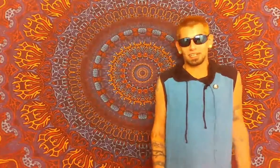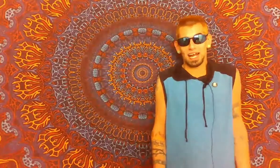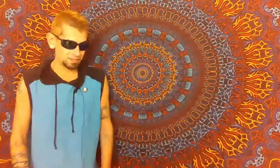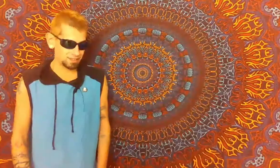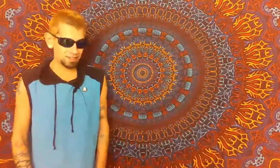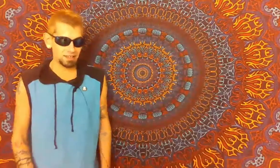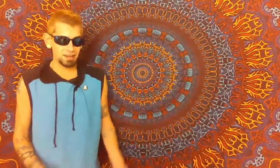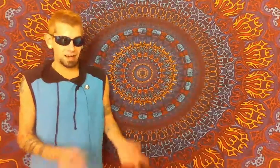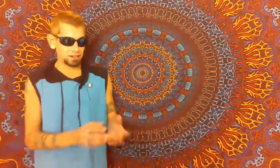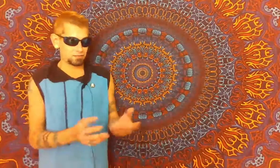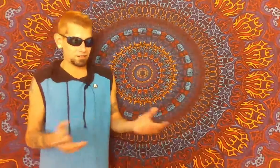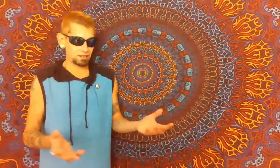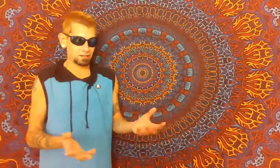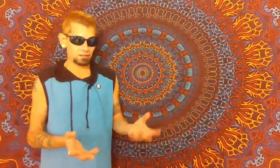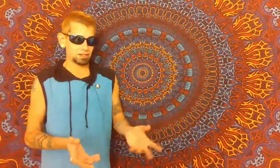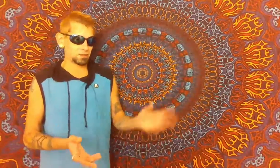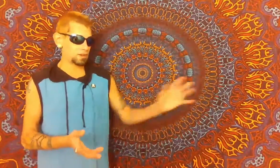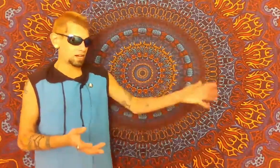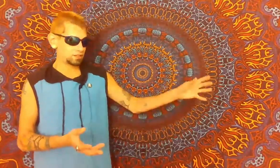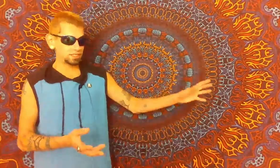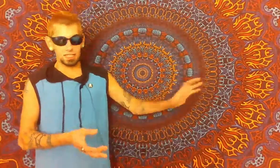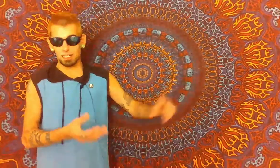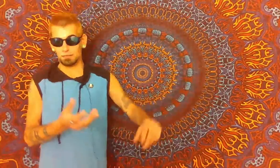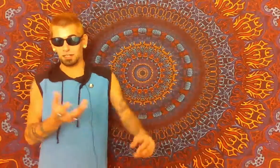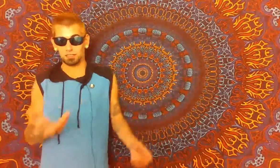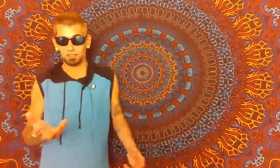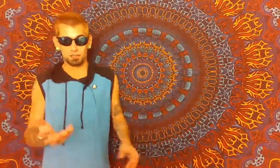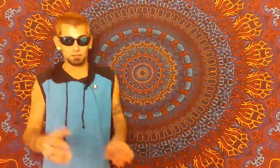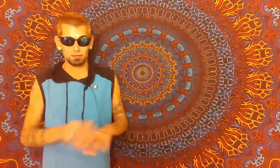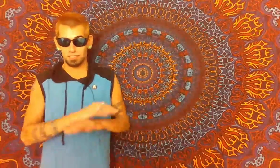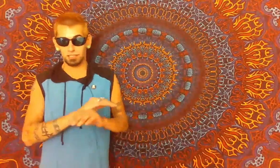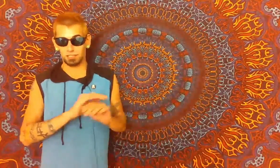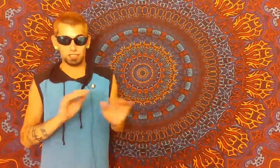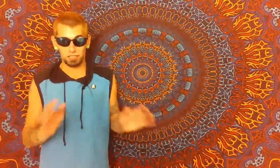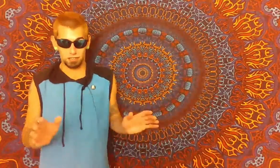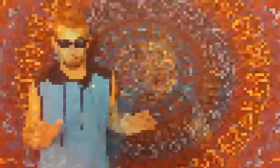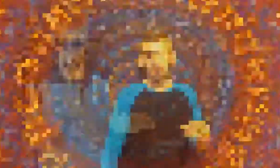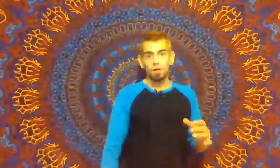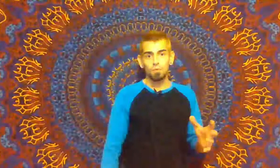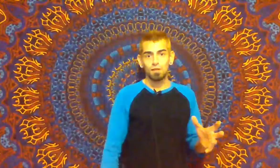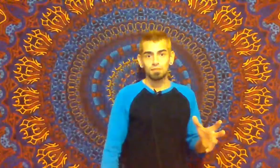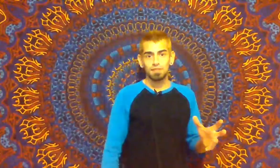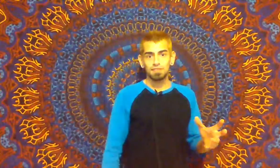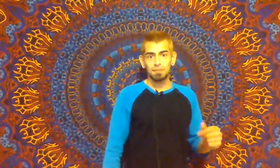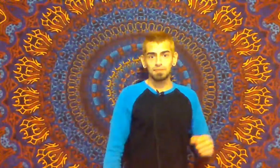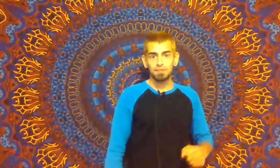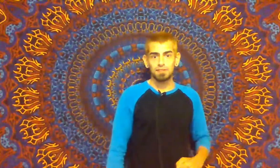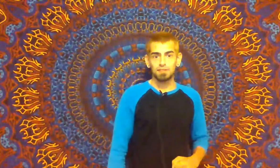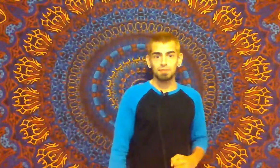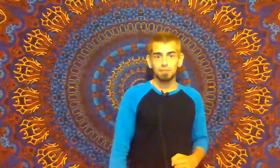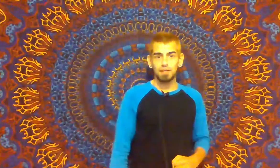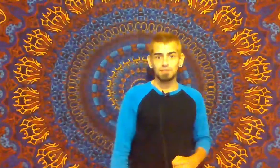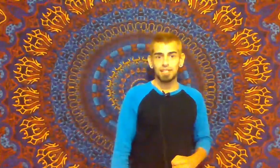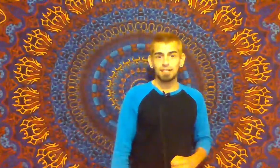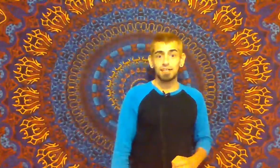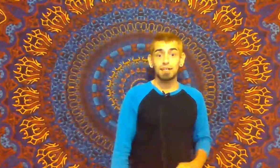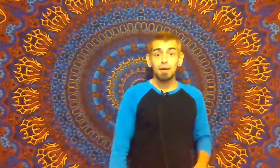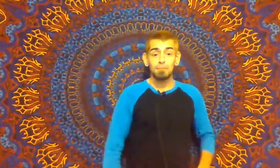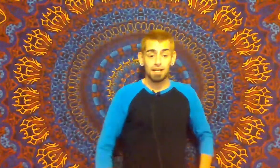like, I don't know, they're pirates, I got my stone, let's just go. Welcome to this episode of the Spellbound Saga. My name